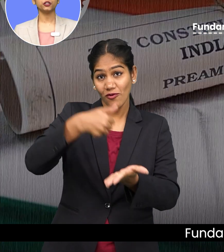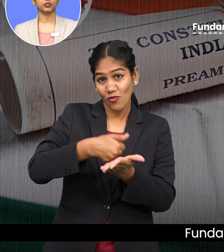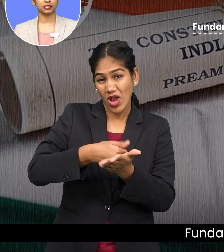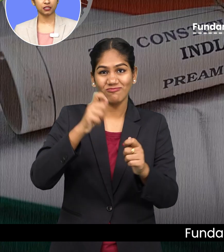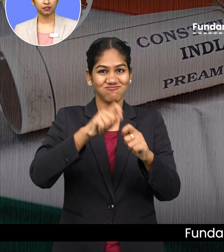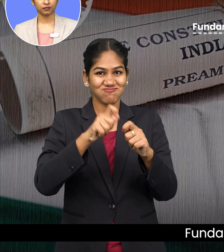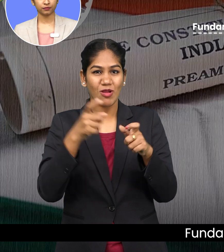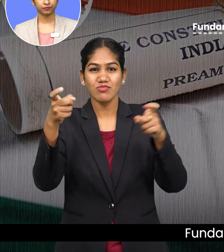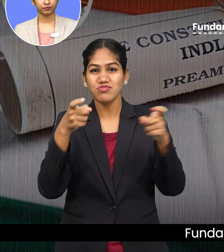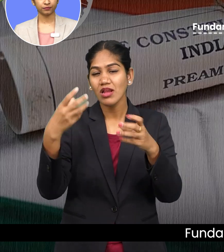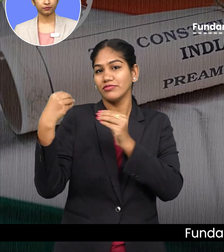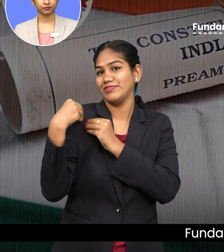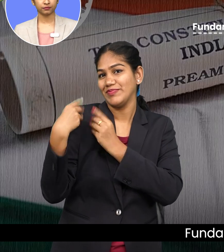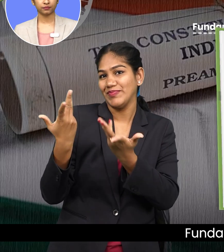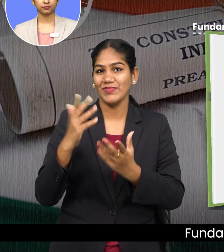Fundamental duties.